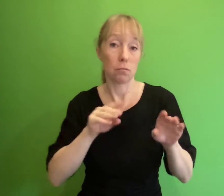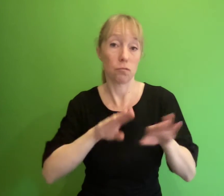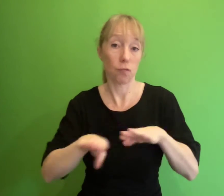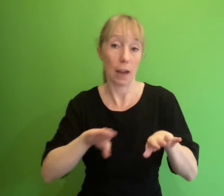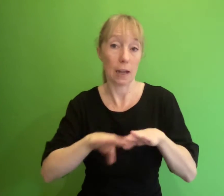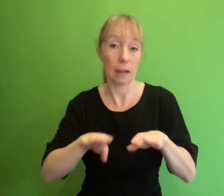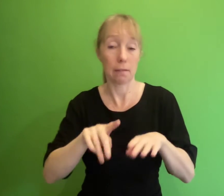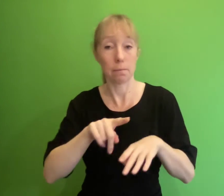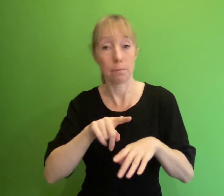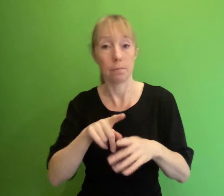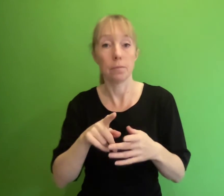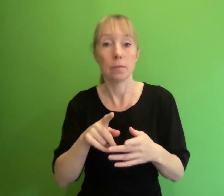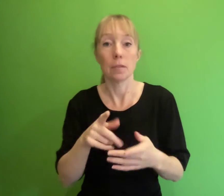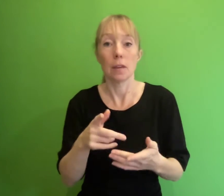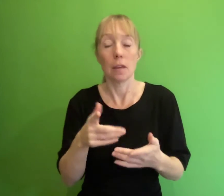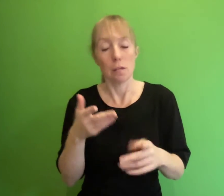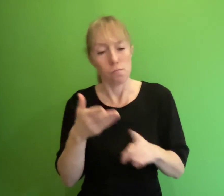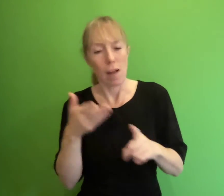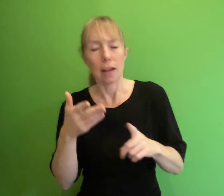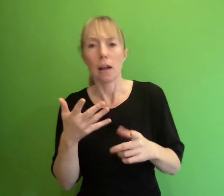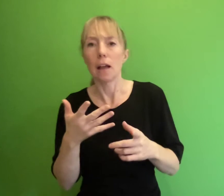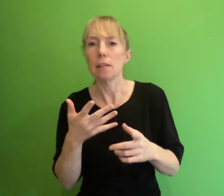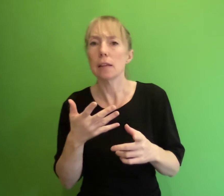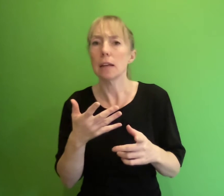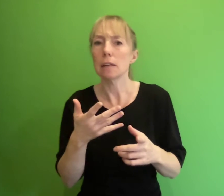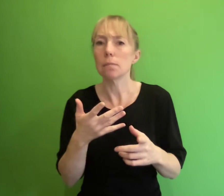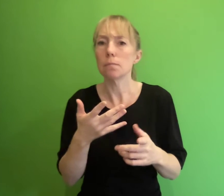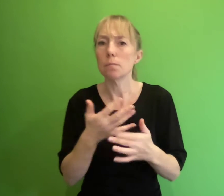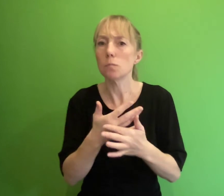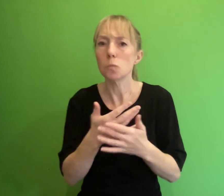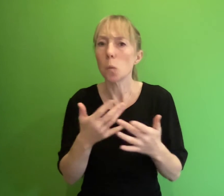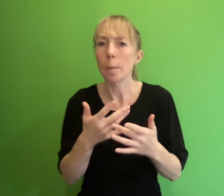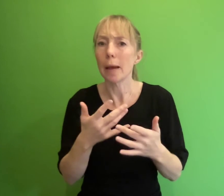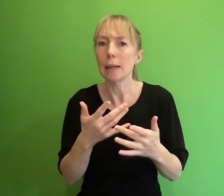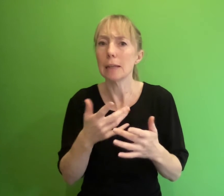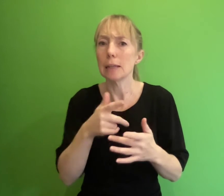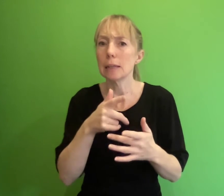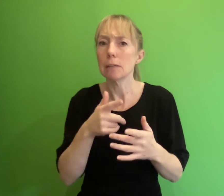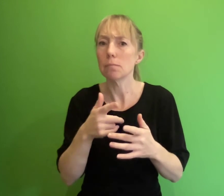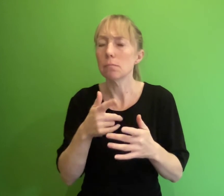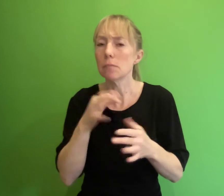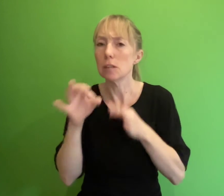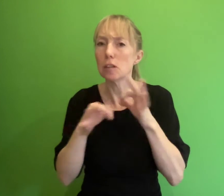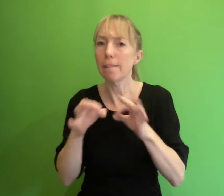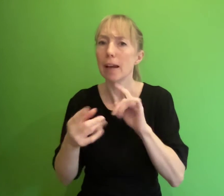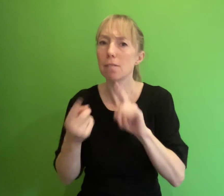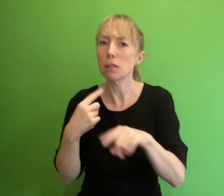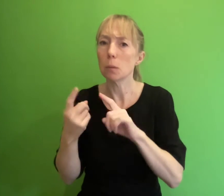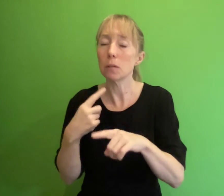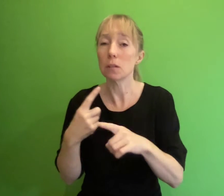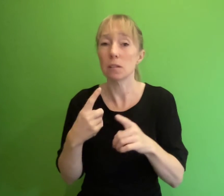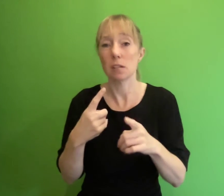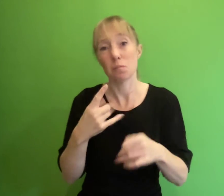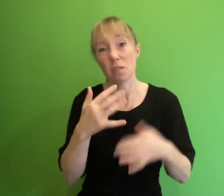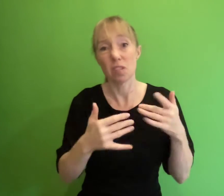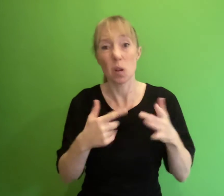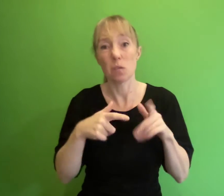Acknowledging the small numbers of survey respondents, the results still reveal how little access needs of disabled people are